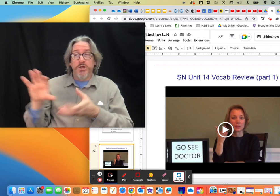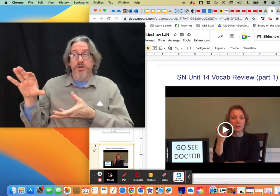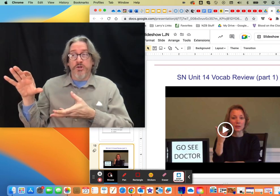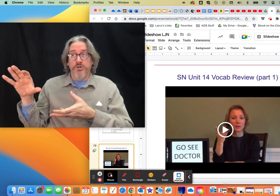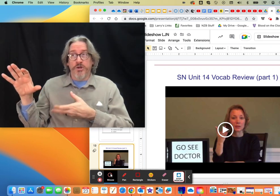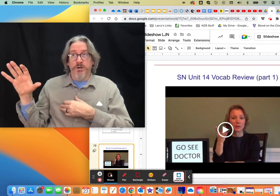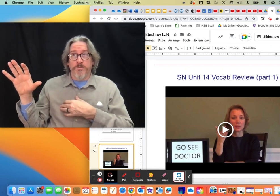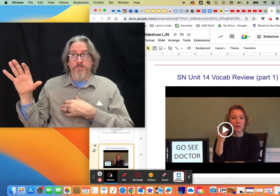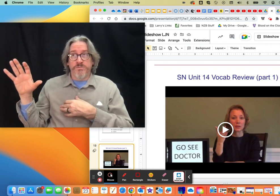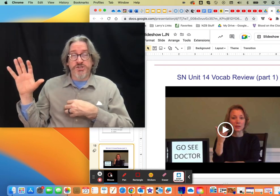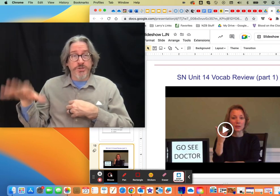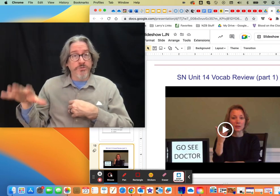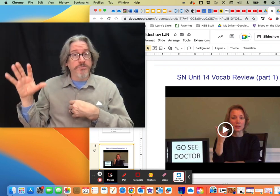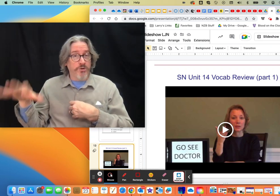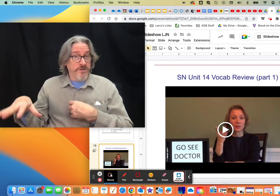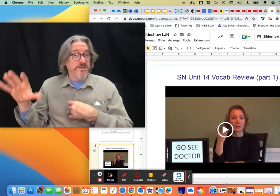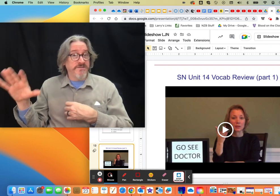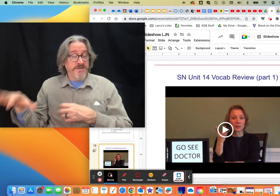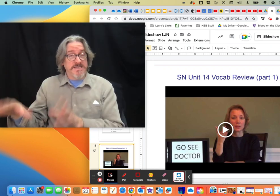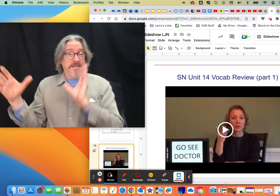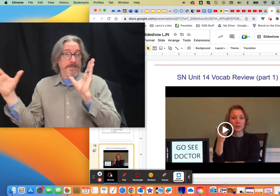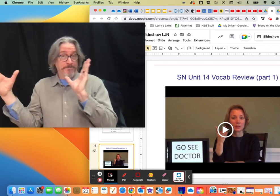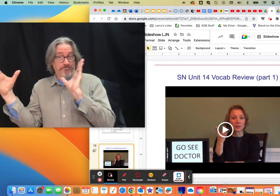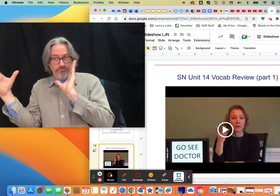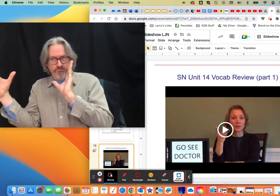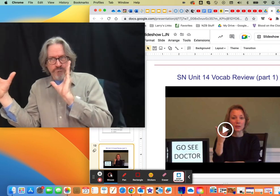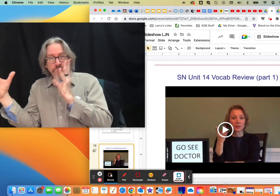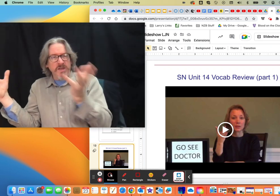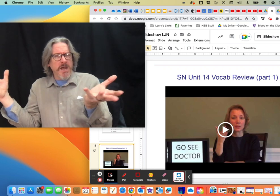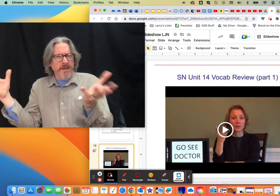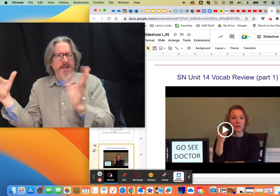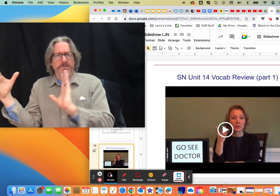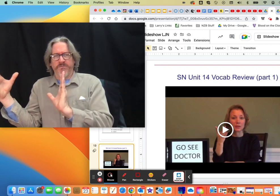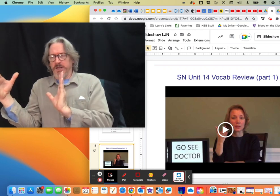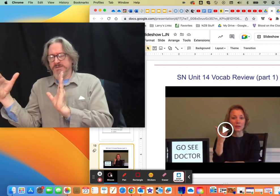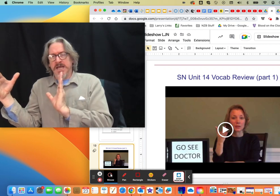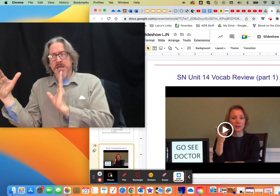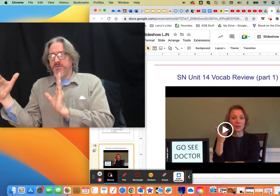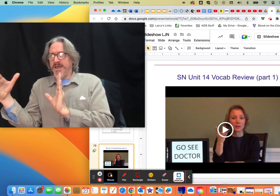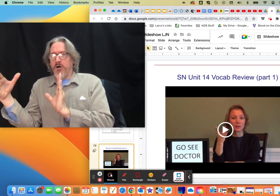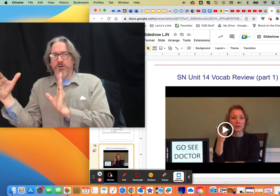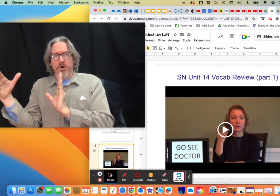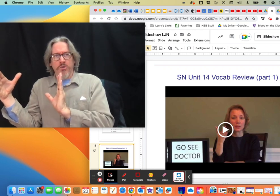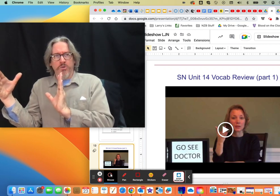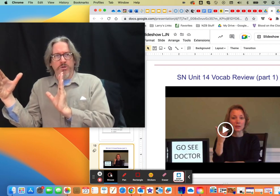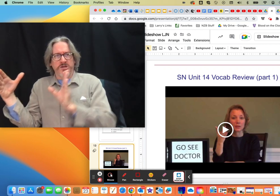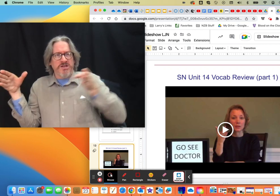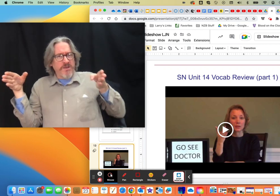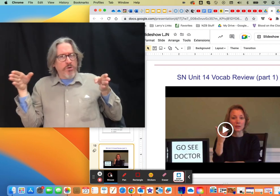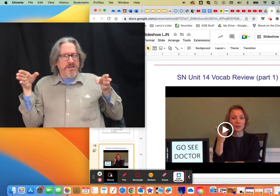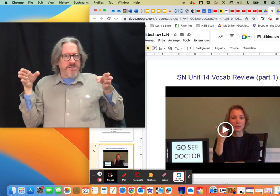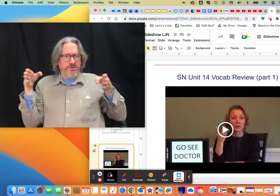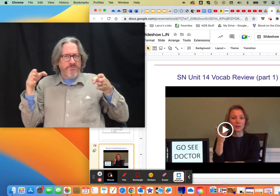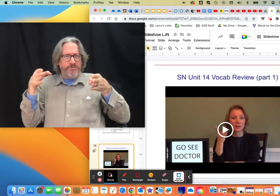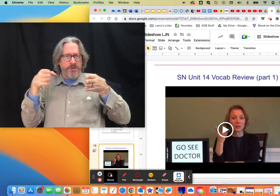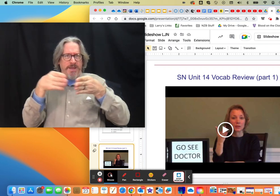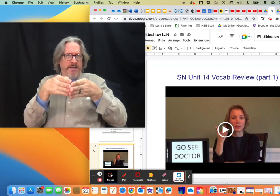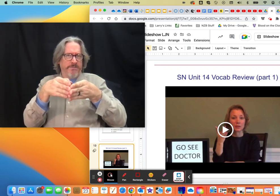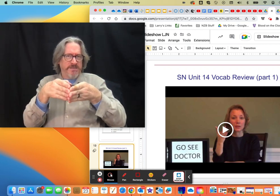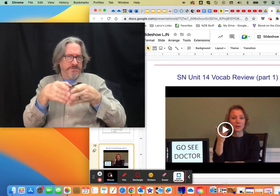And the student book and the DVD, the online videos, they work as a